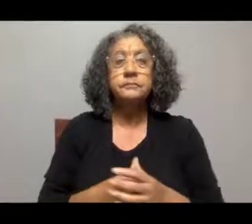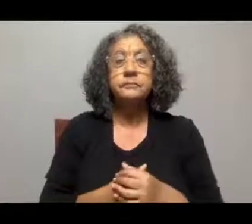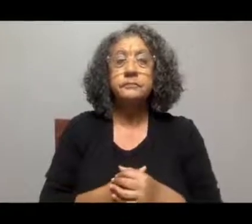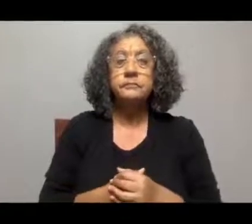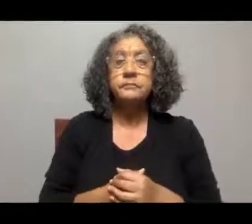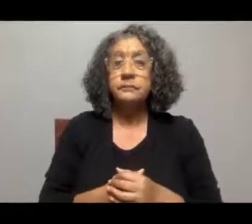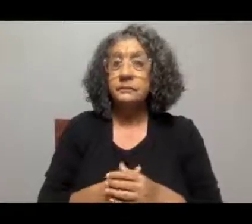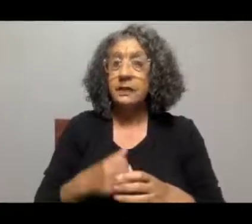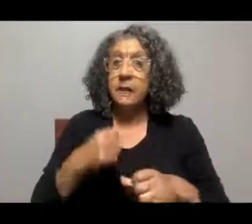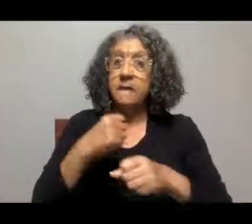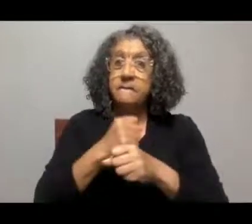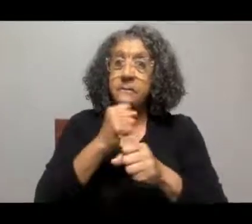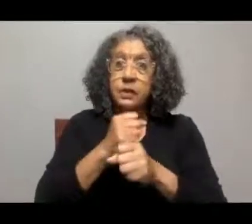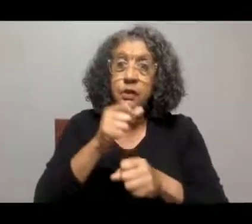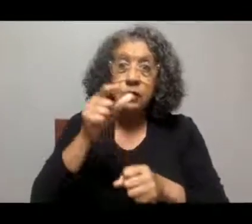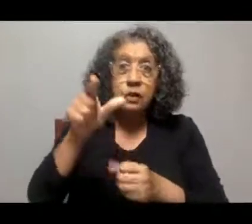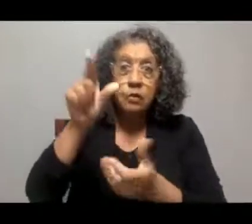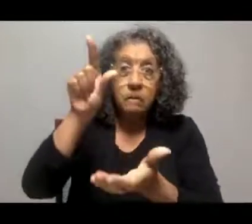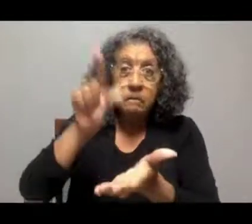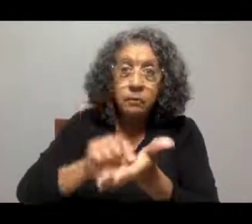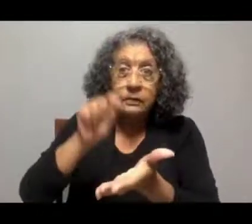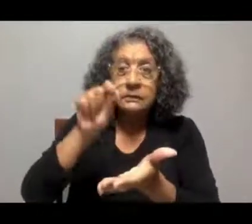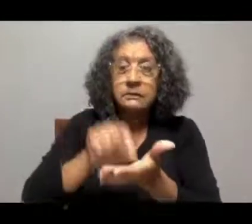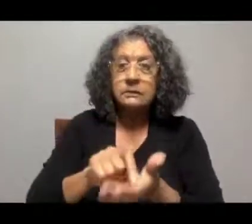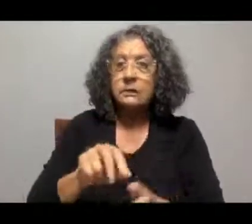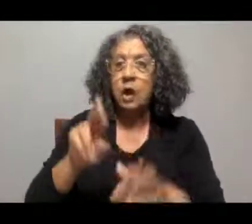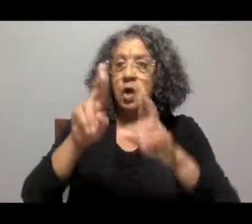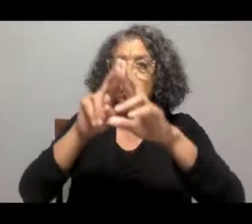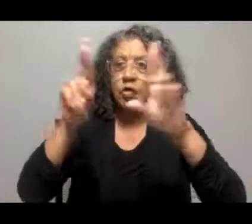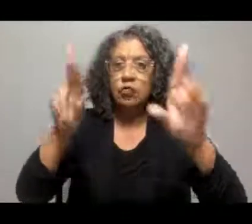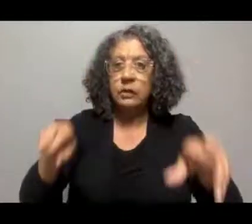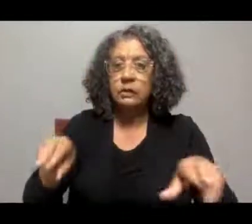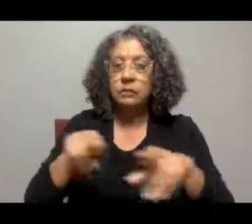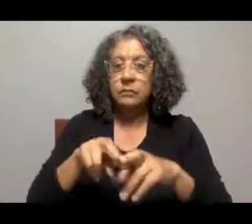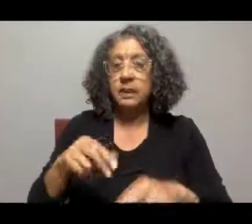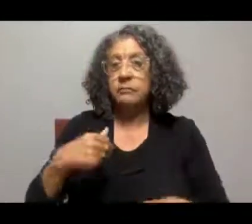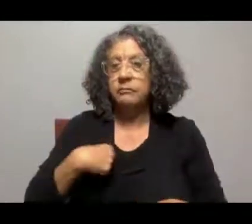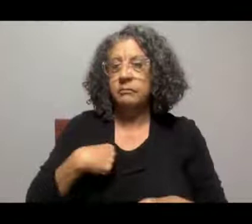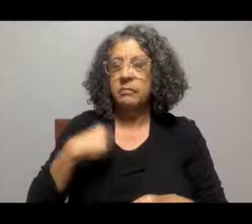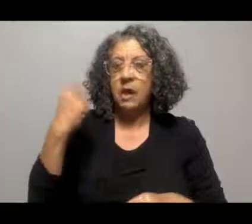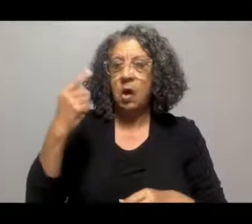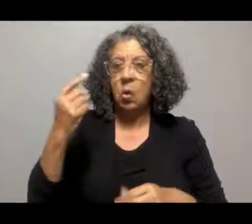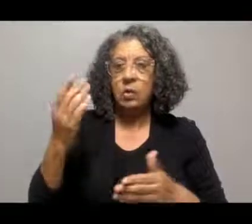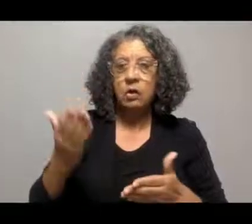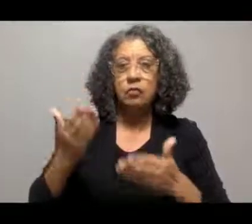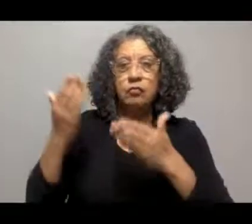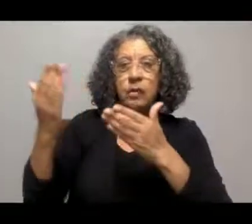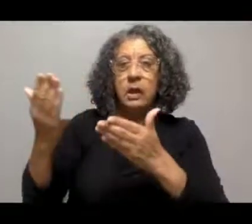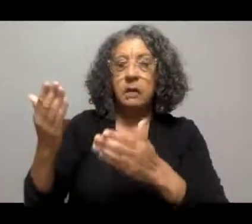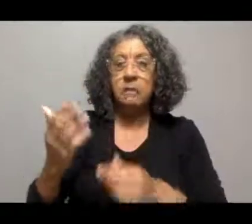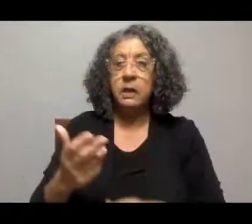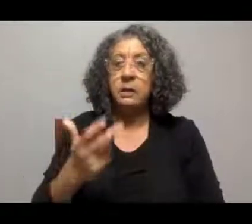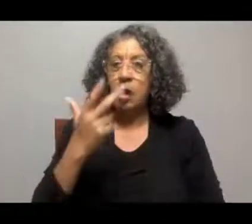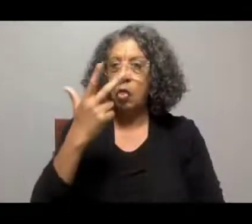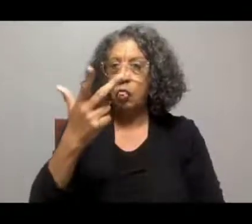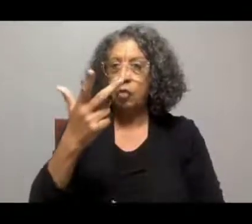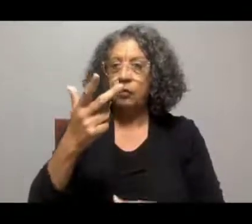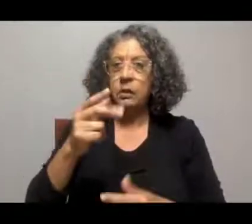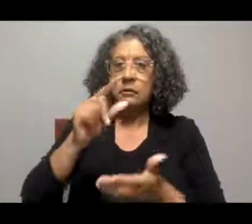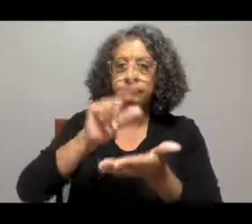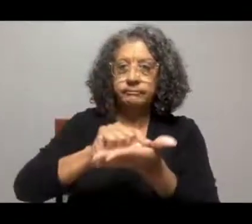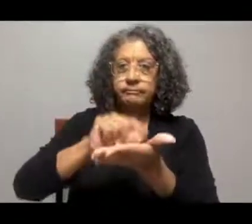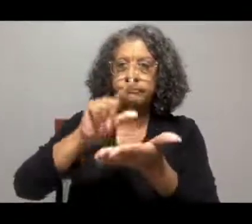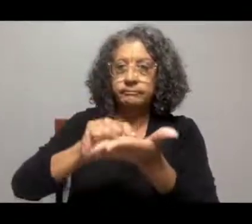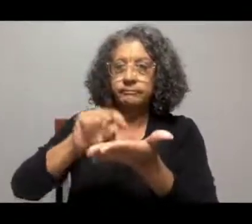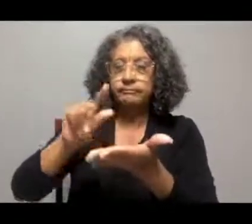success. Make sure you print your resume. I always recommend